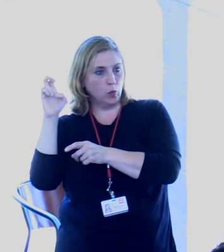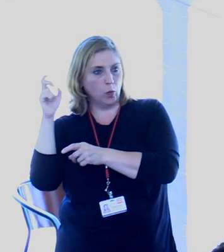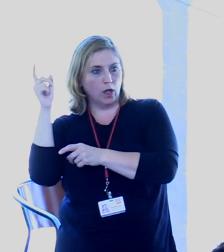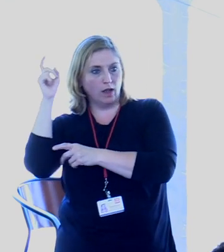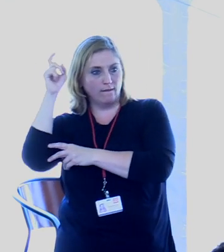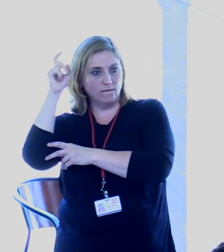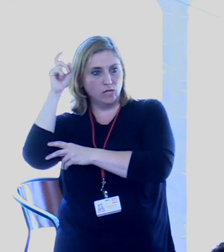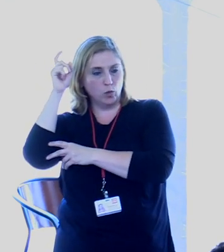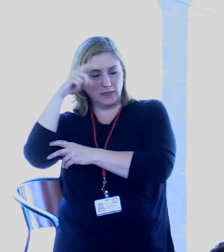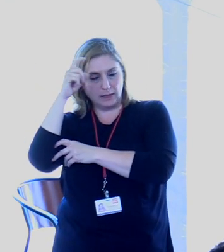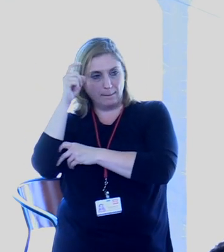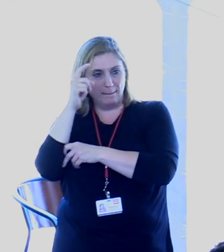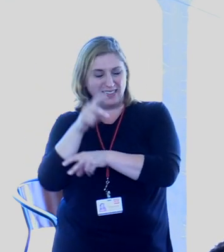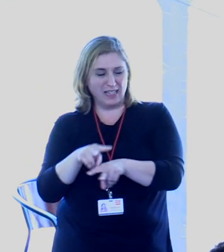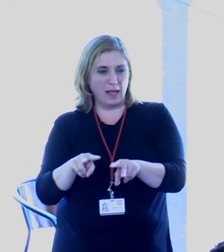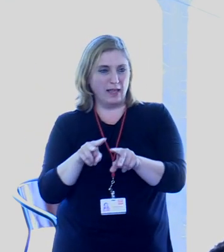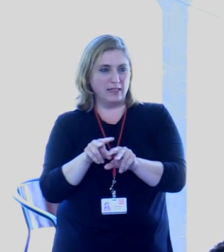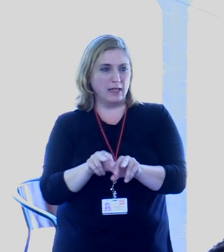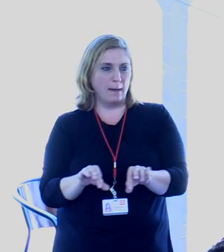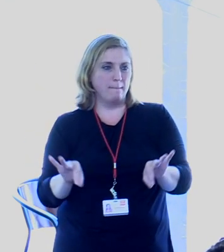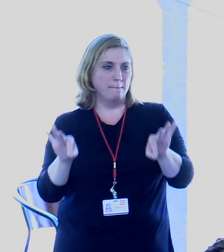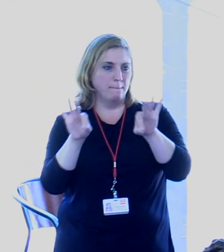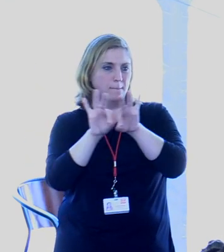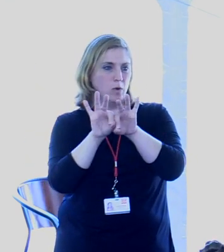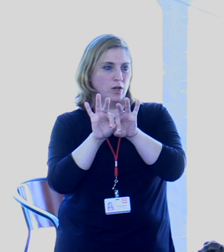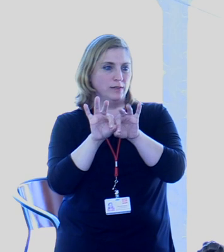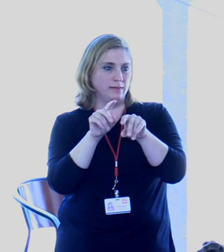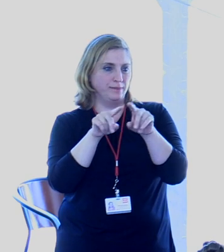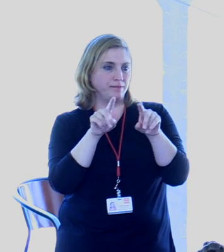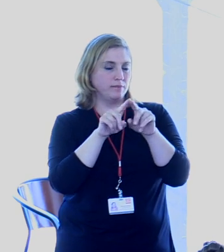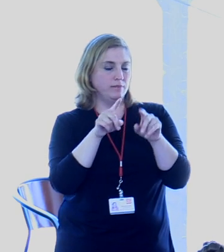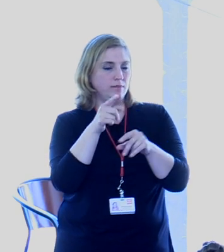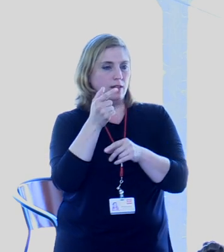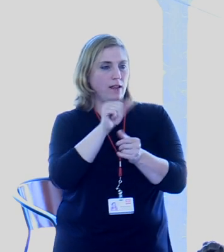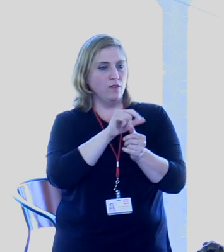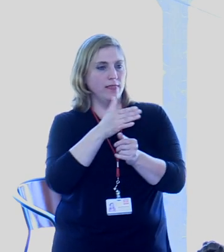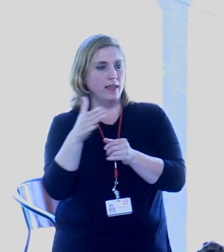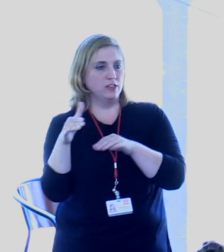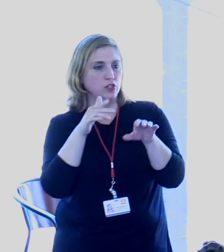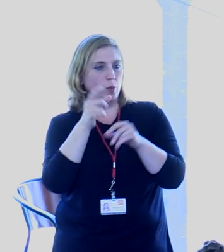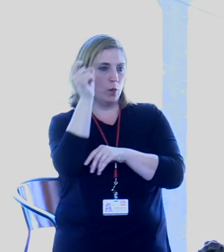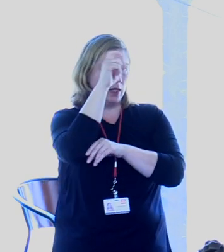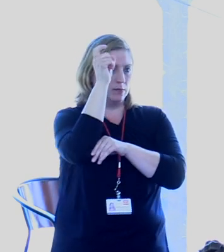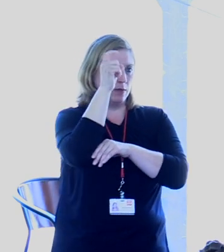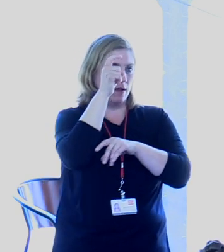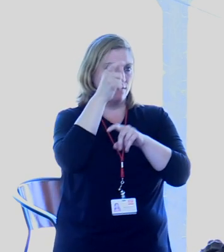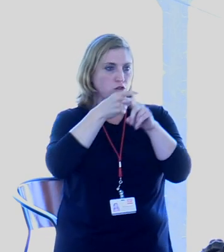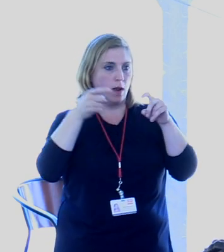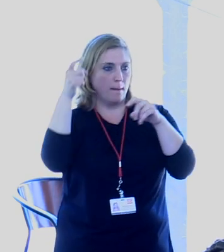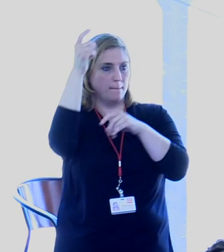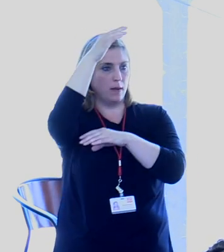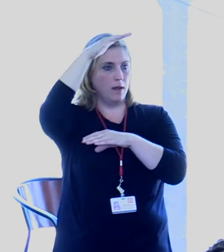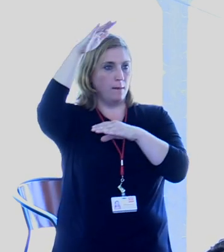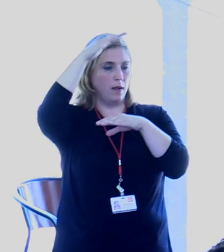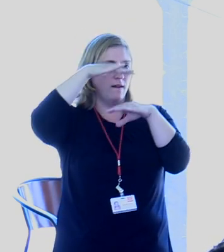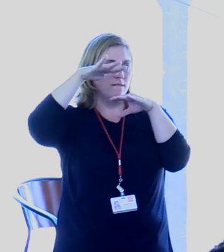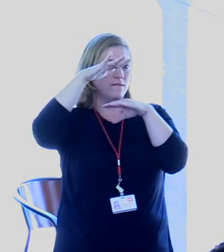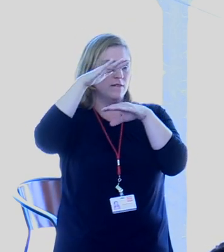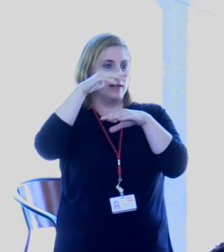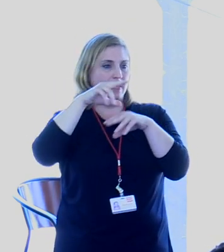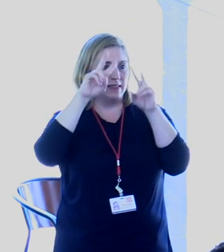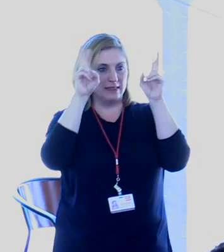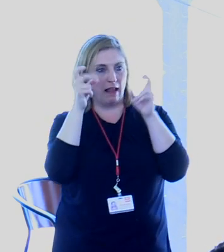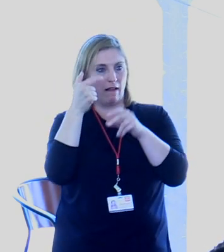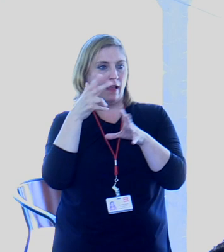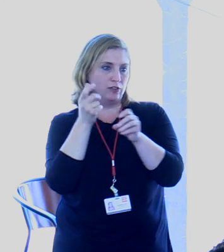wisdom. This is an important distinction. It's a very important distinction because it has everything to do with wisdom from above, which is the title I